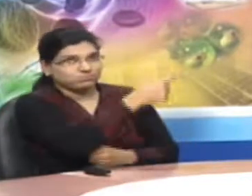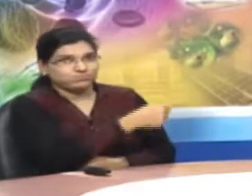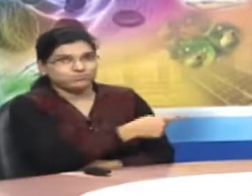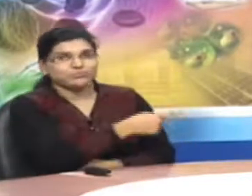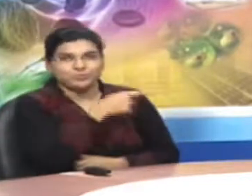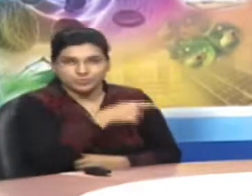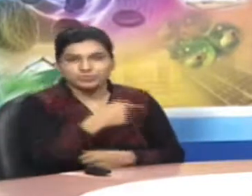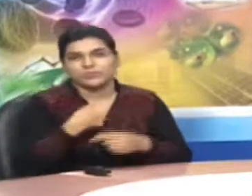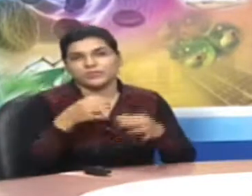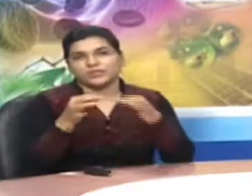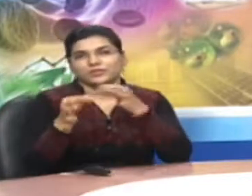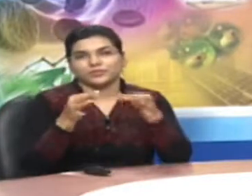1 to 9